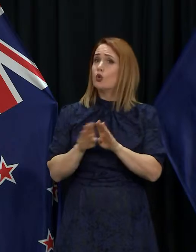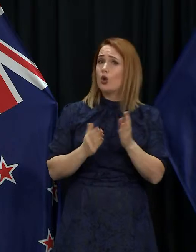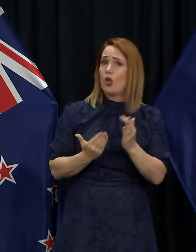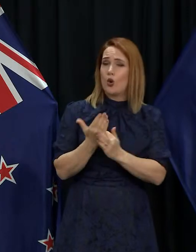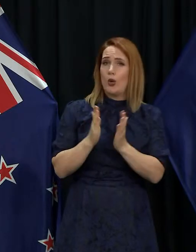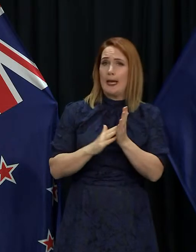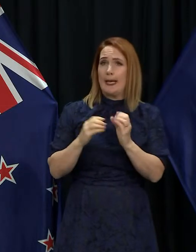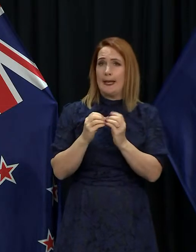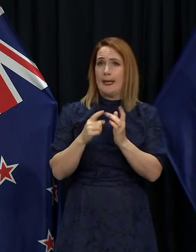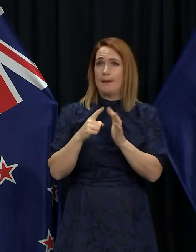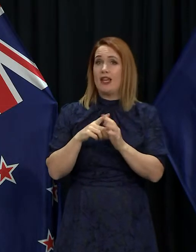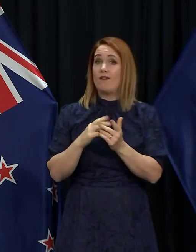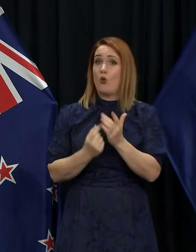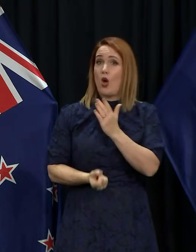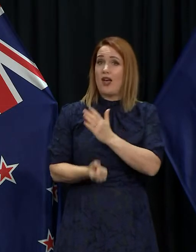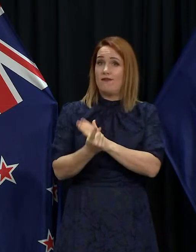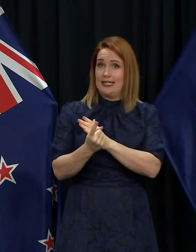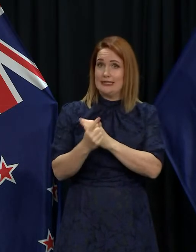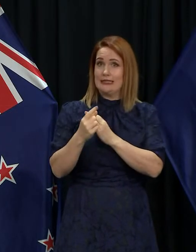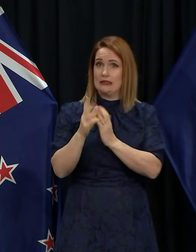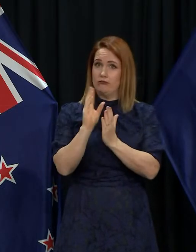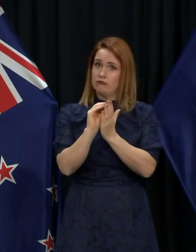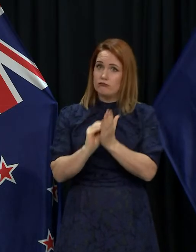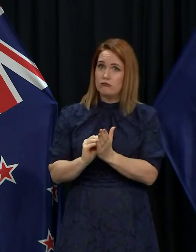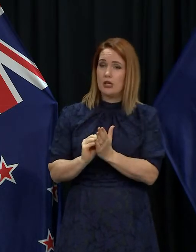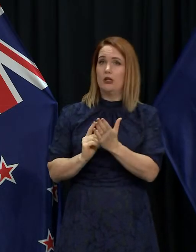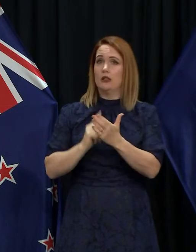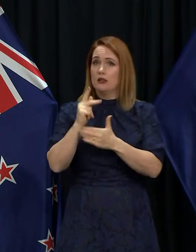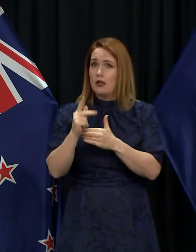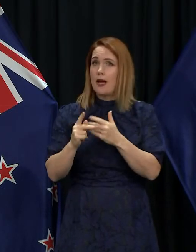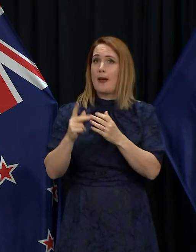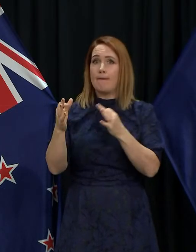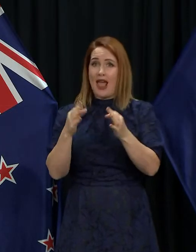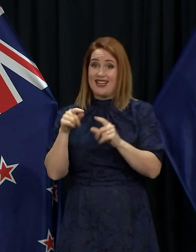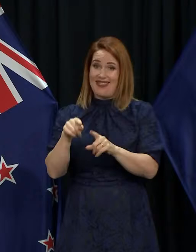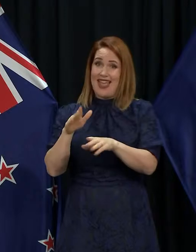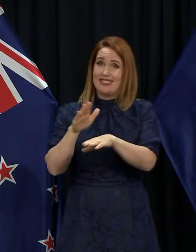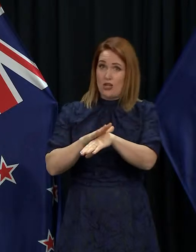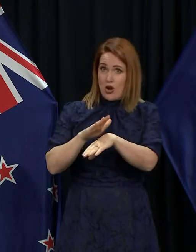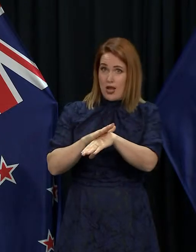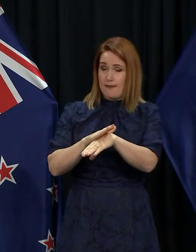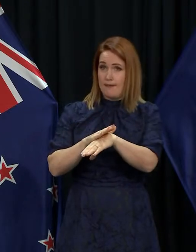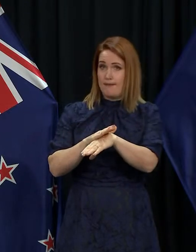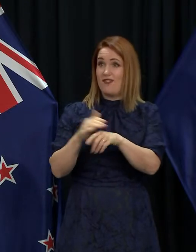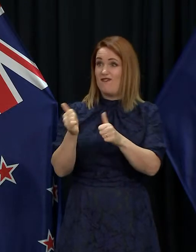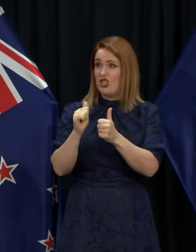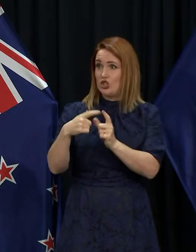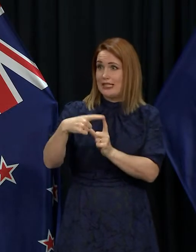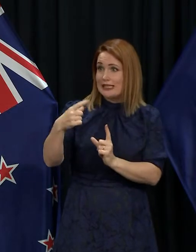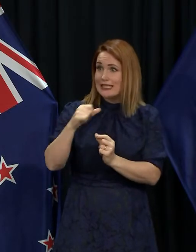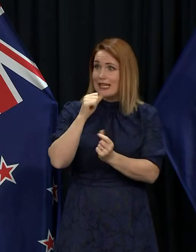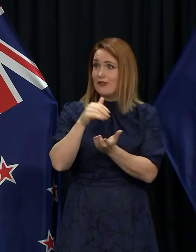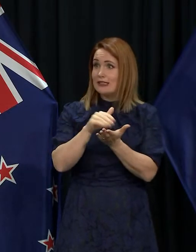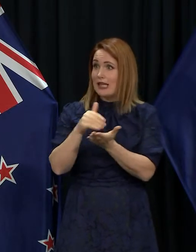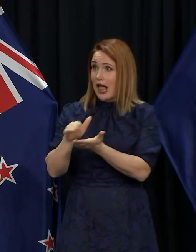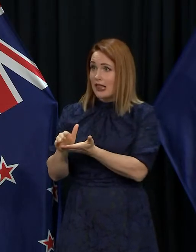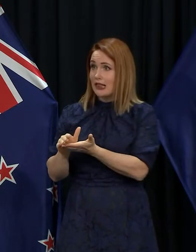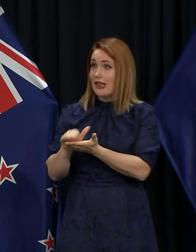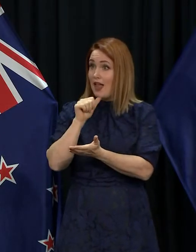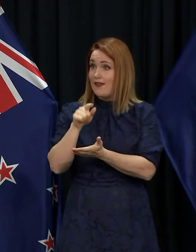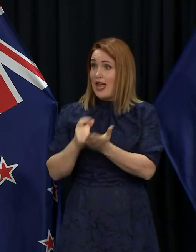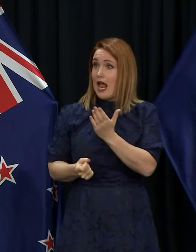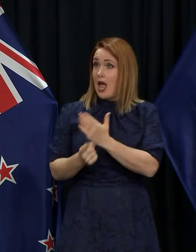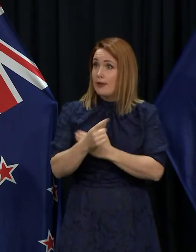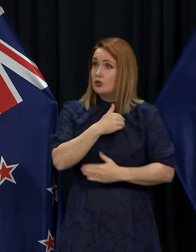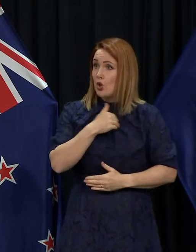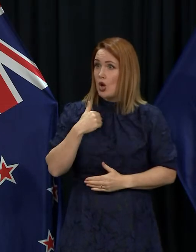events that are scheduled and planned and tickets are being sold, that if that happens early on and then we have